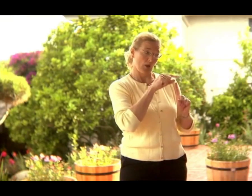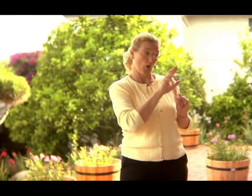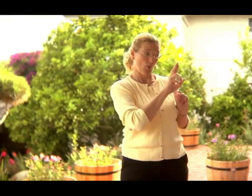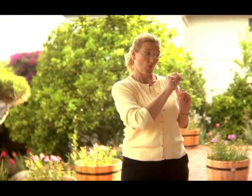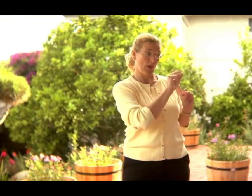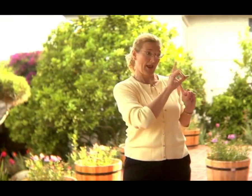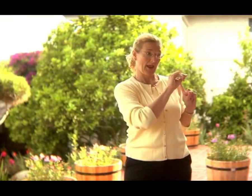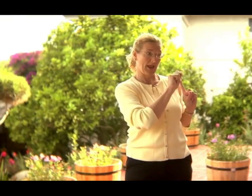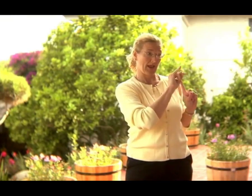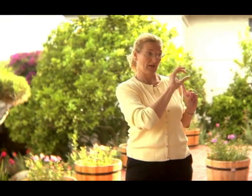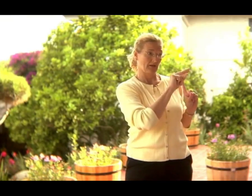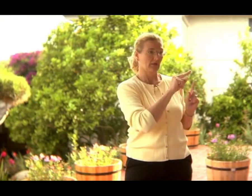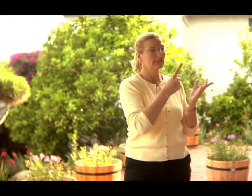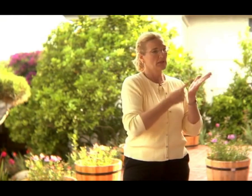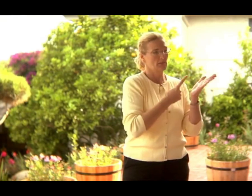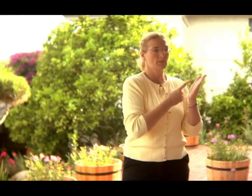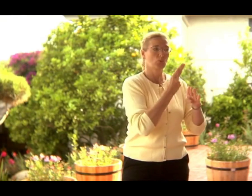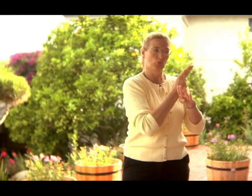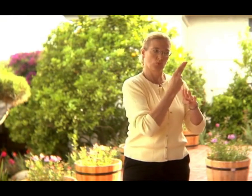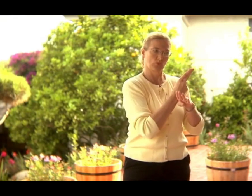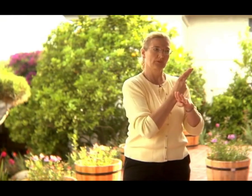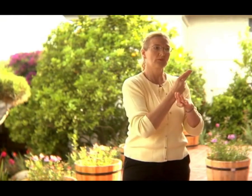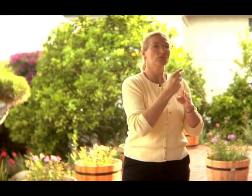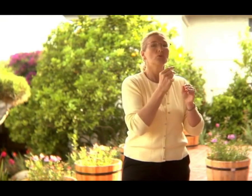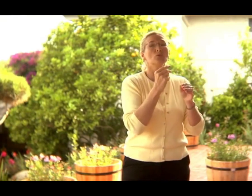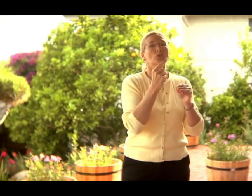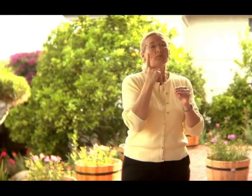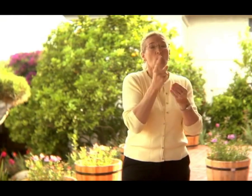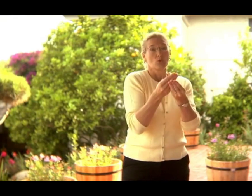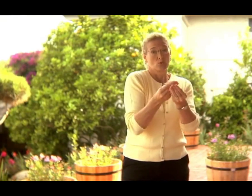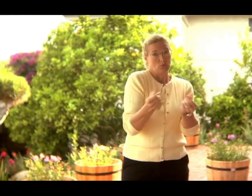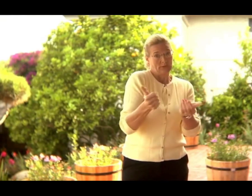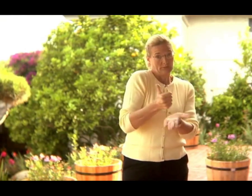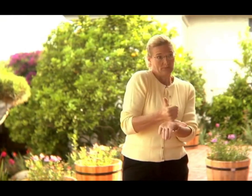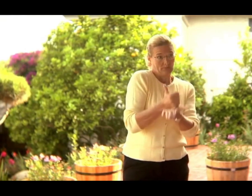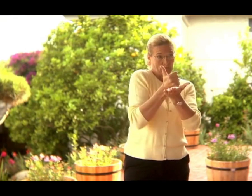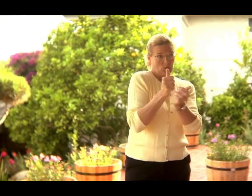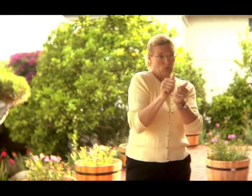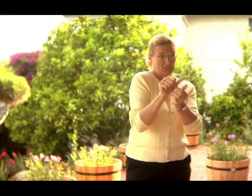Yes. Radiation is sometimes used as a treatment or together with surgery.